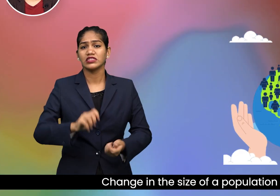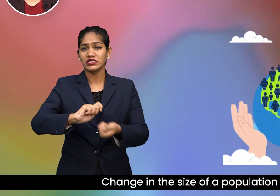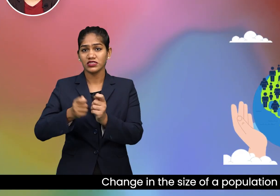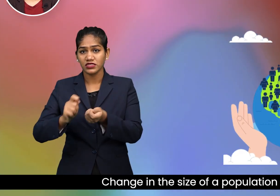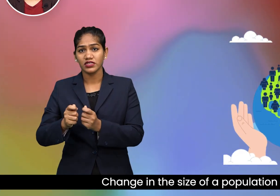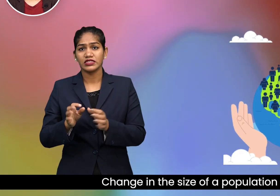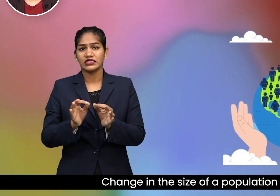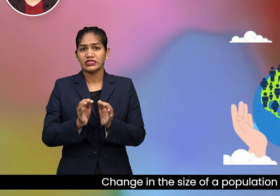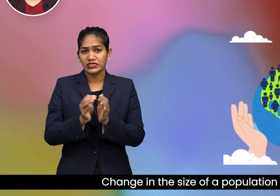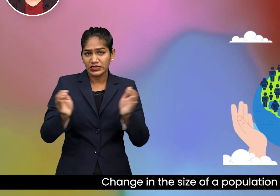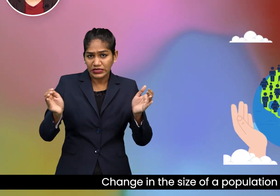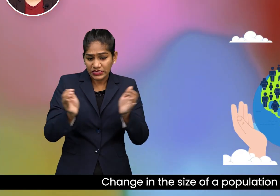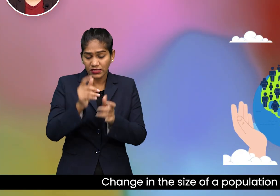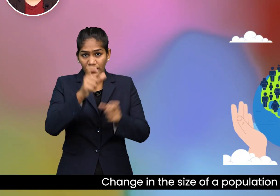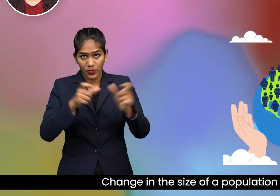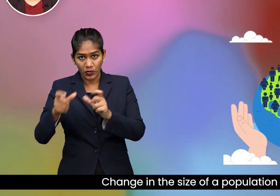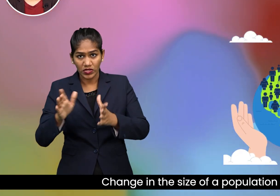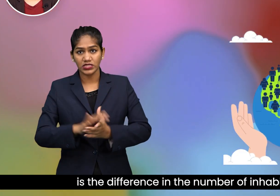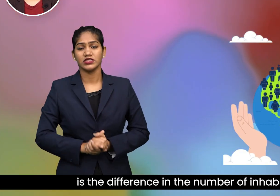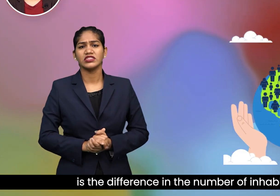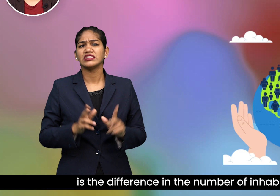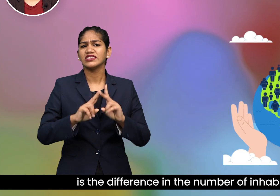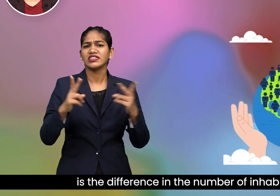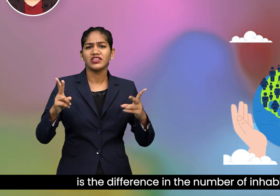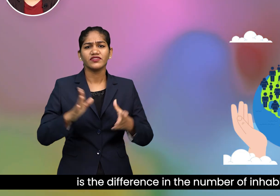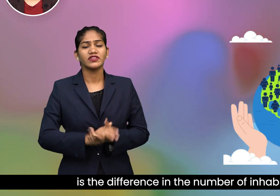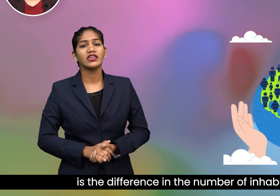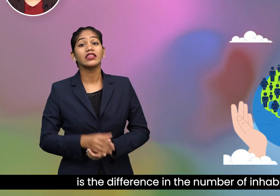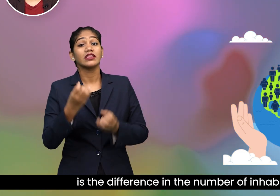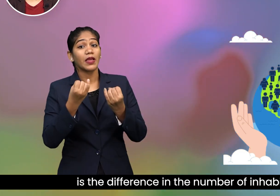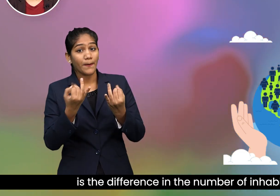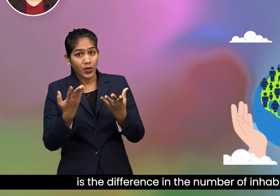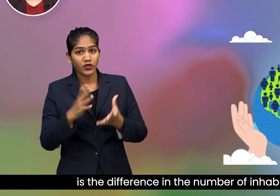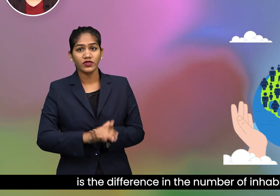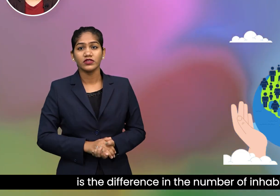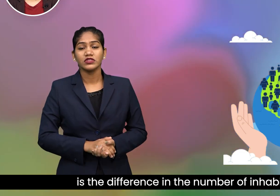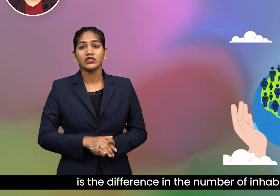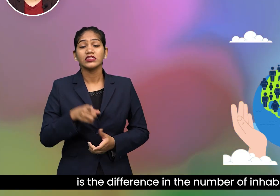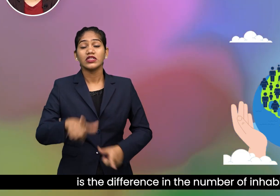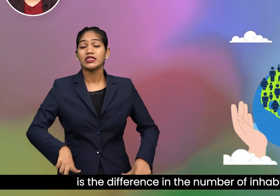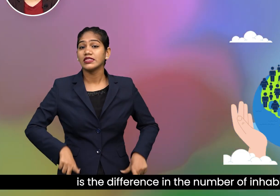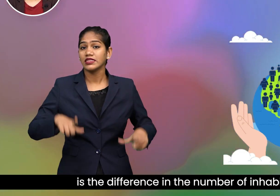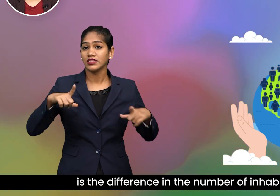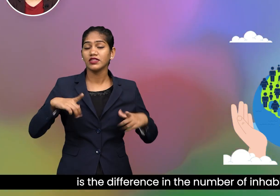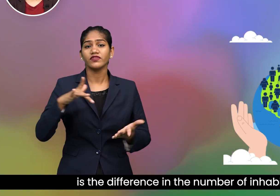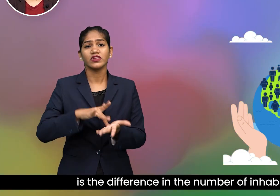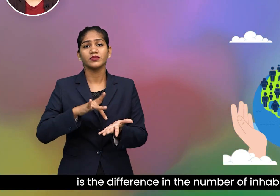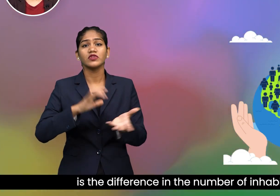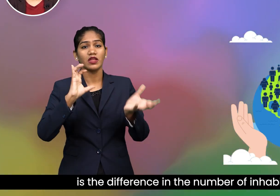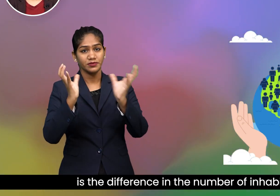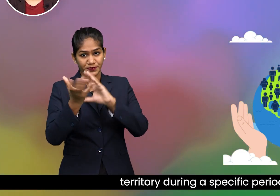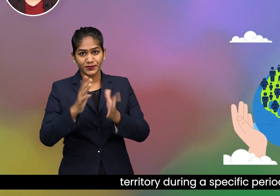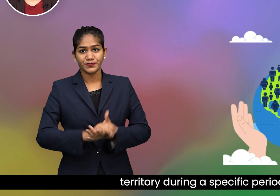Change in the size of a population is the difference in the number of inhabitants of a